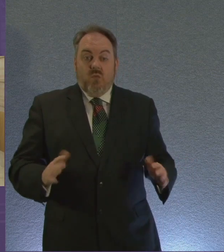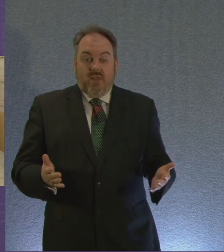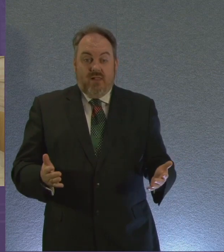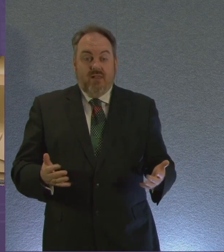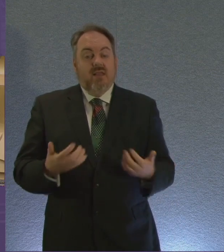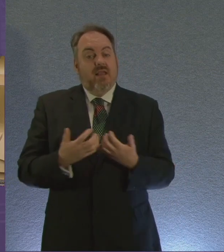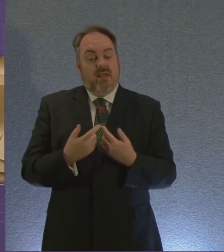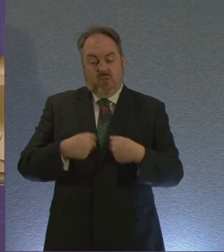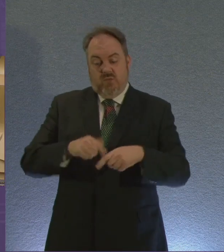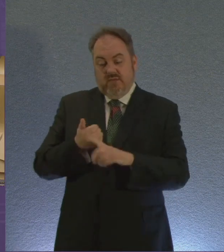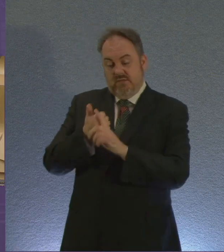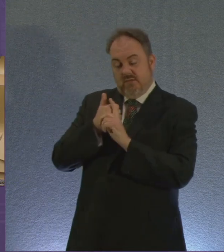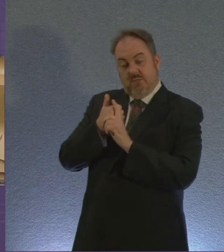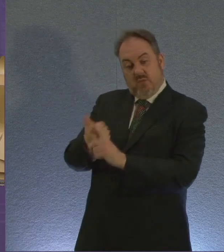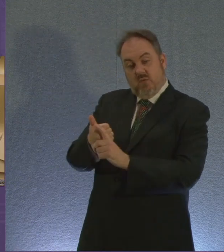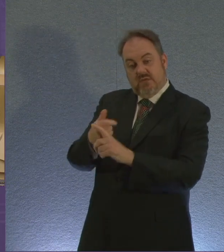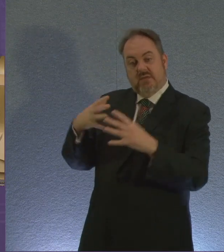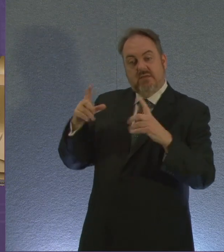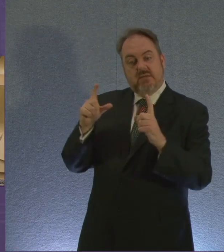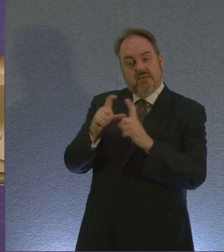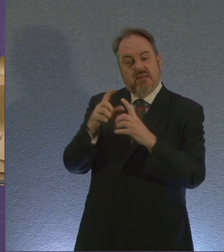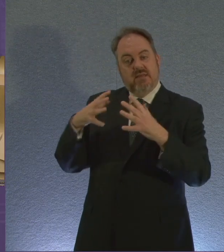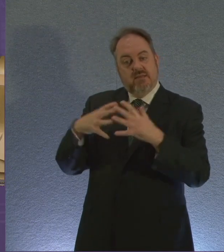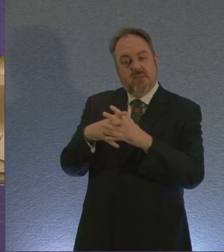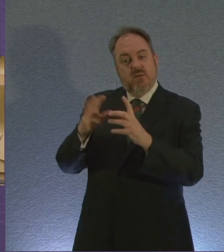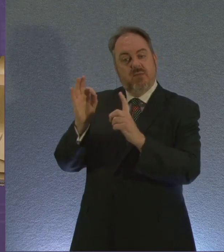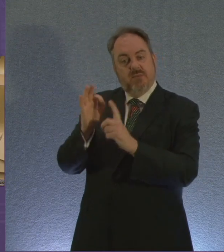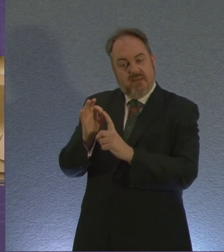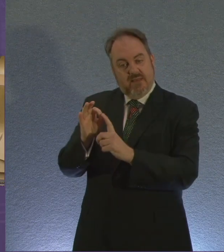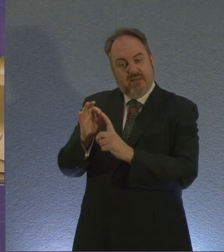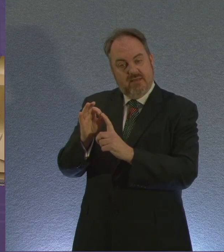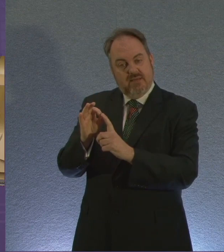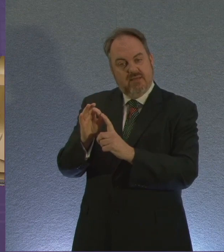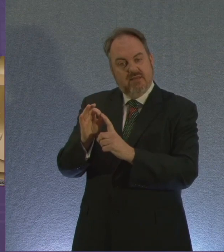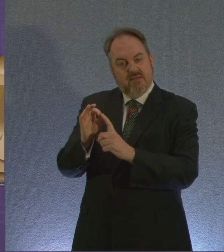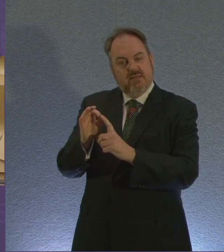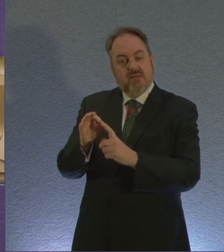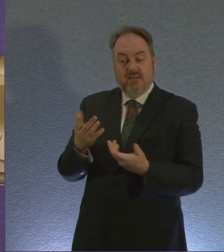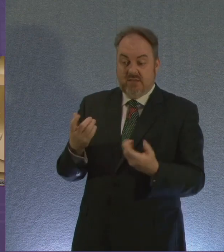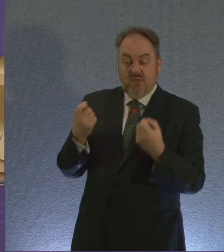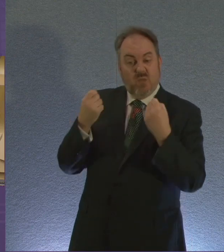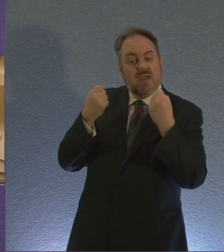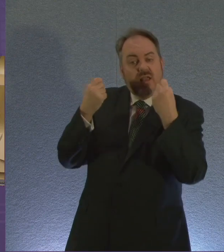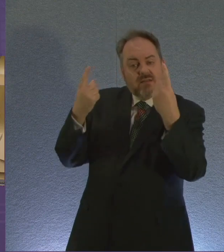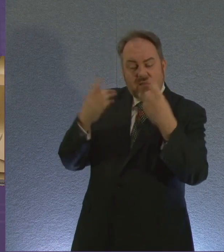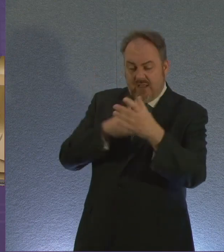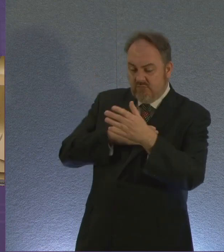assist the DWP with this is an absolute recognition of the pressure that they are under.